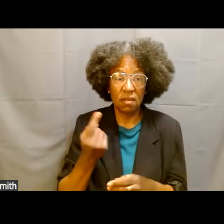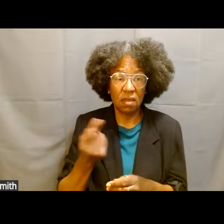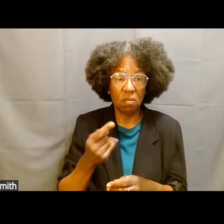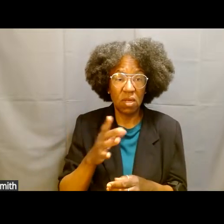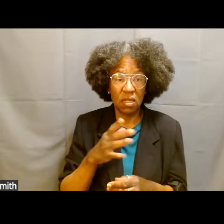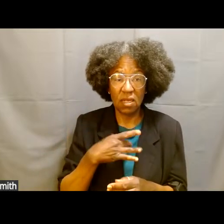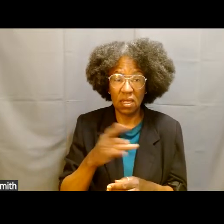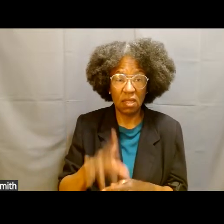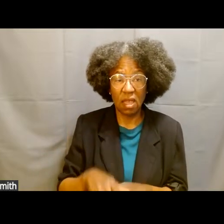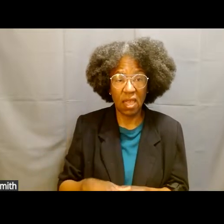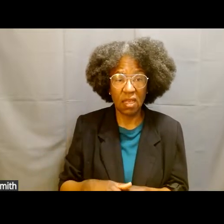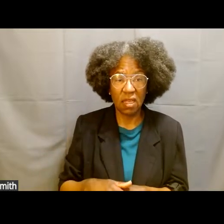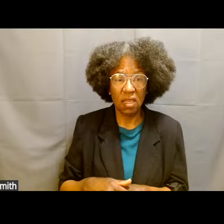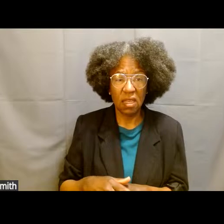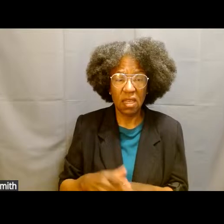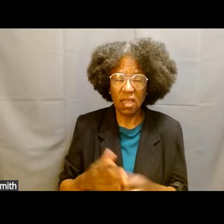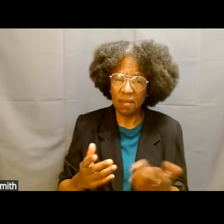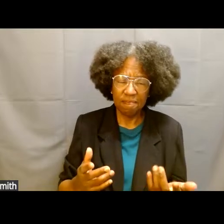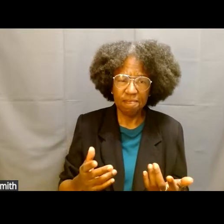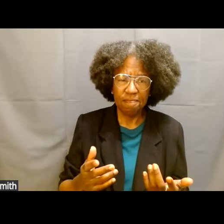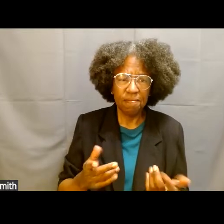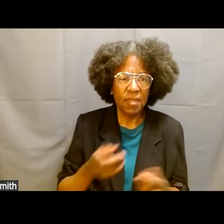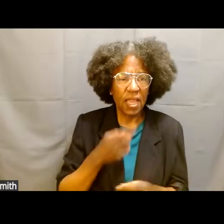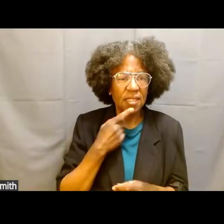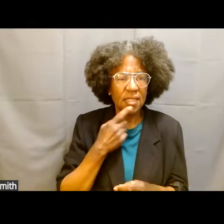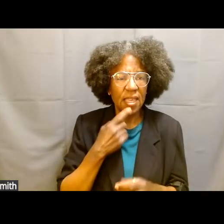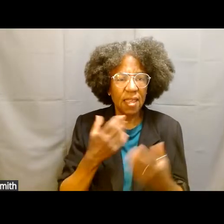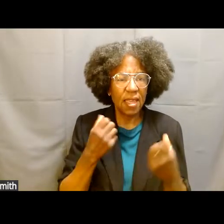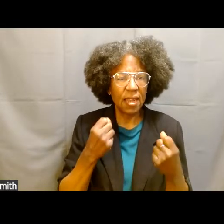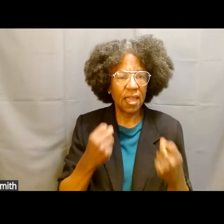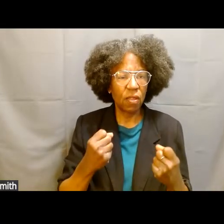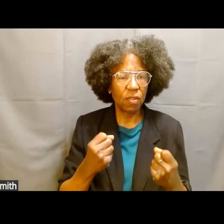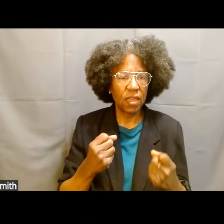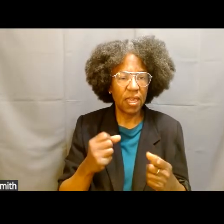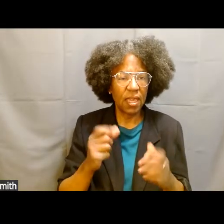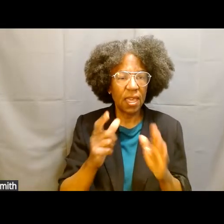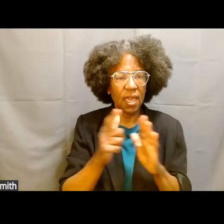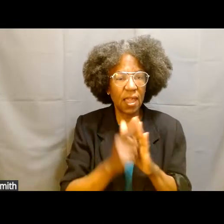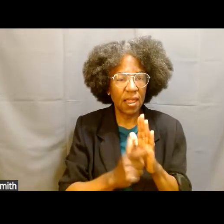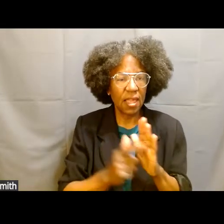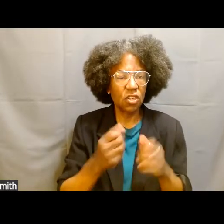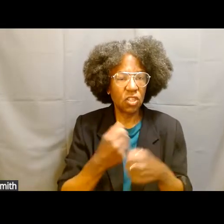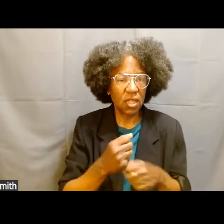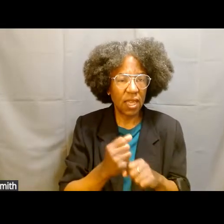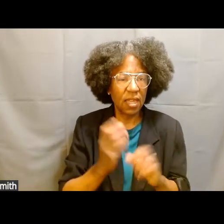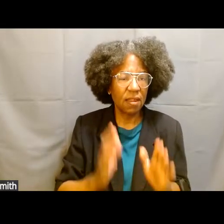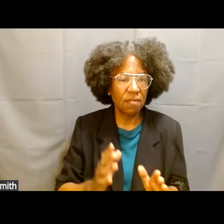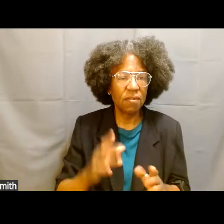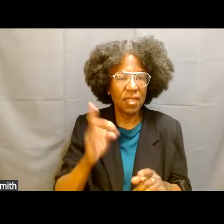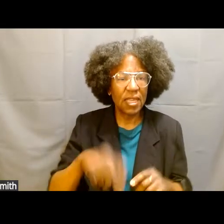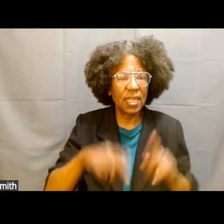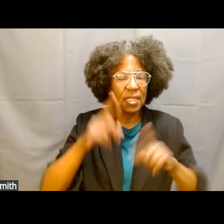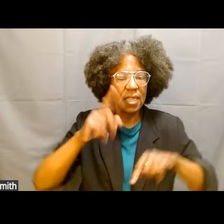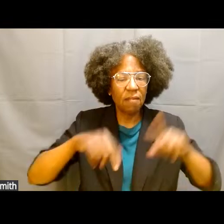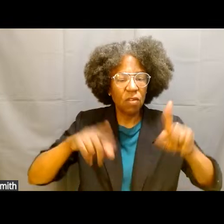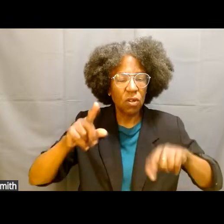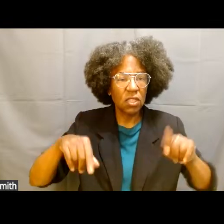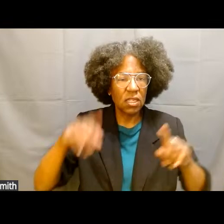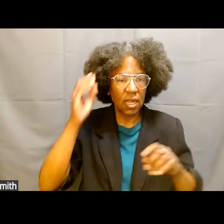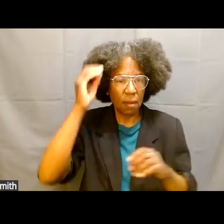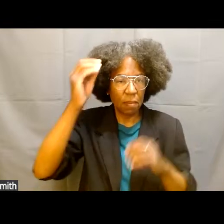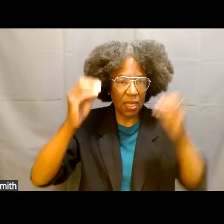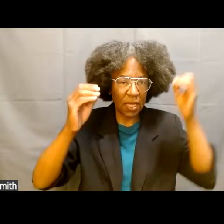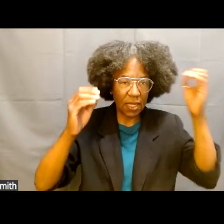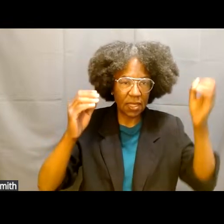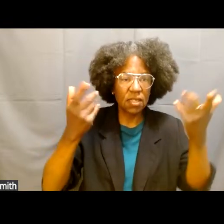like. I would say that healthy legislative bodies seek diversity of opinion so that they address all concerns. And